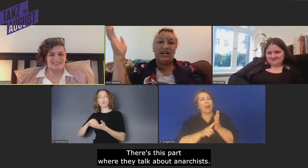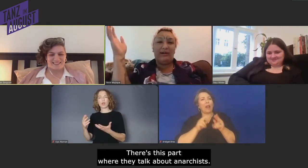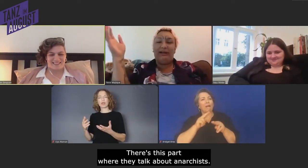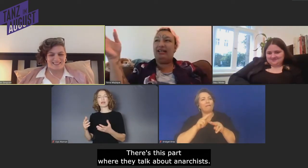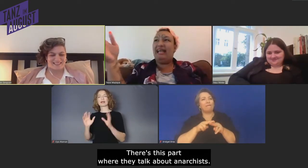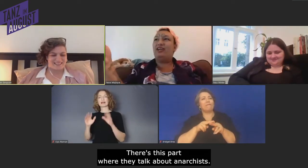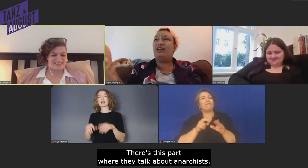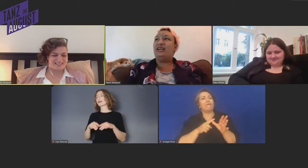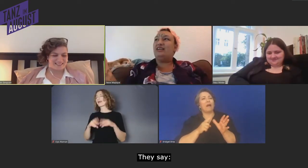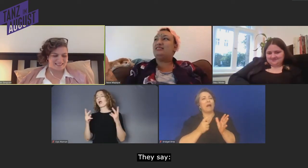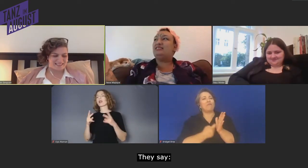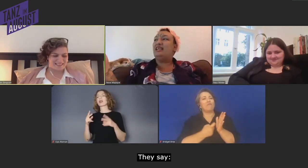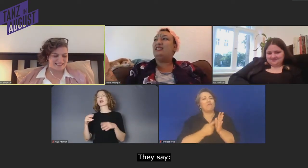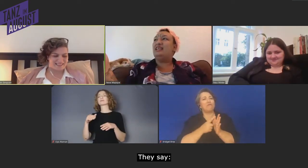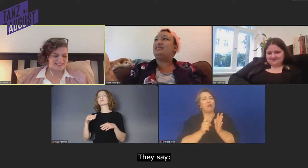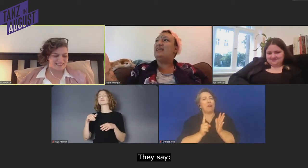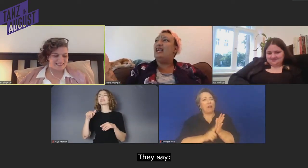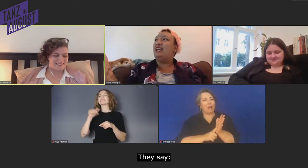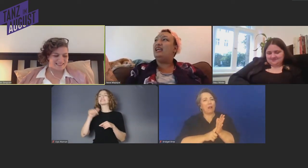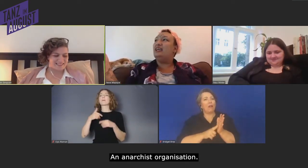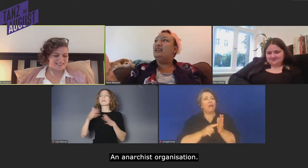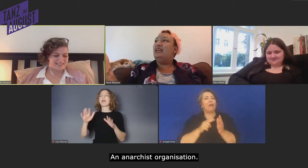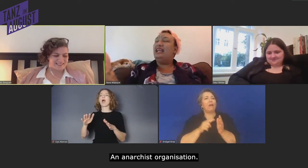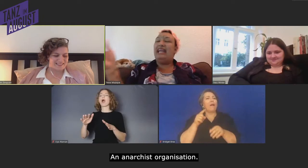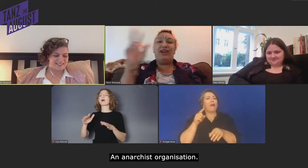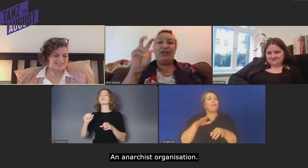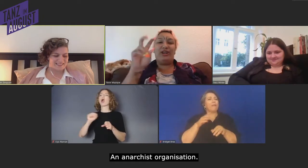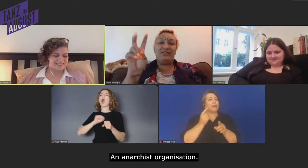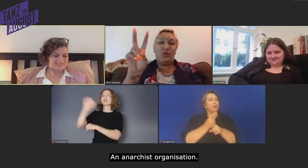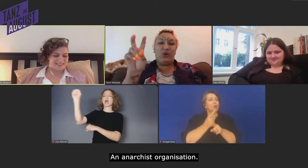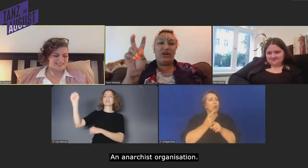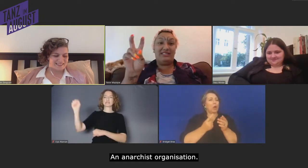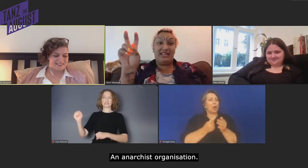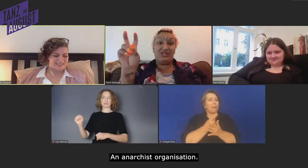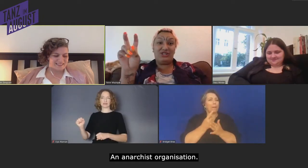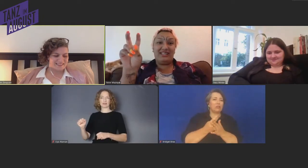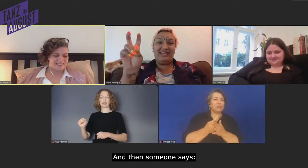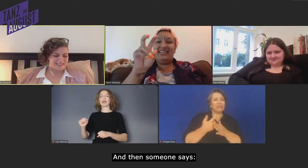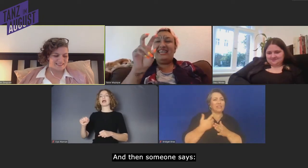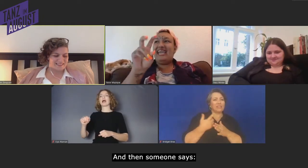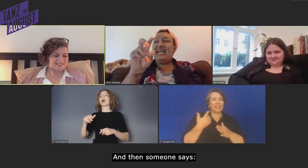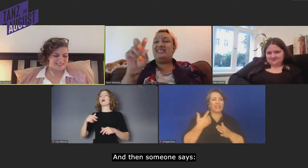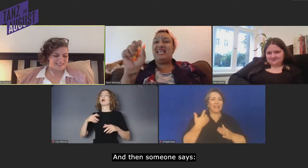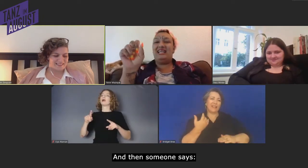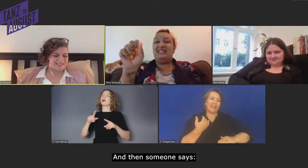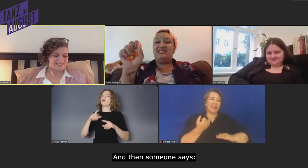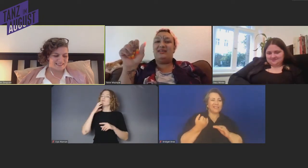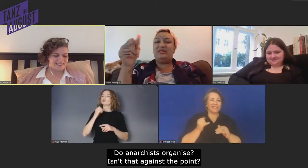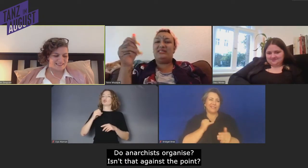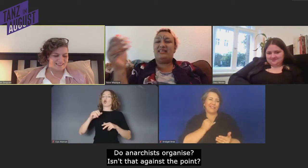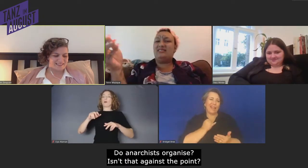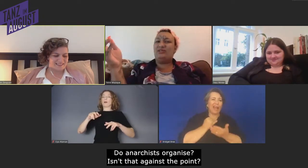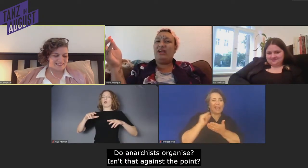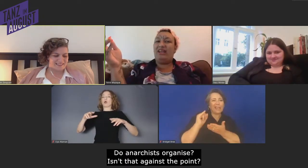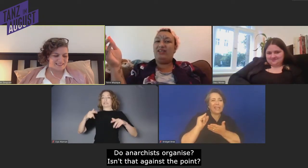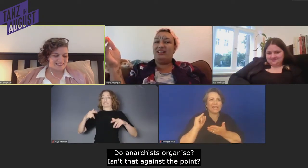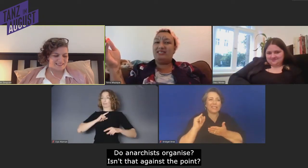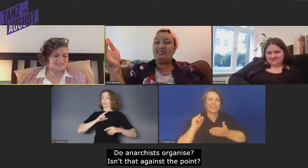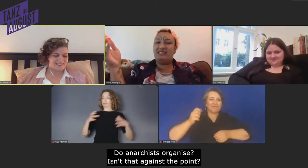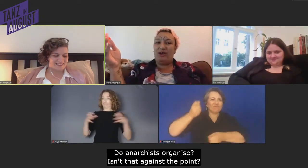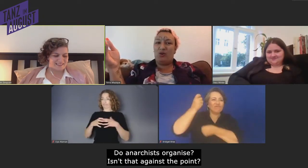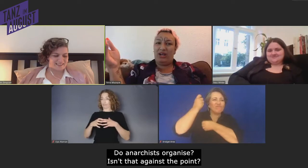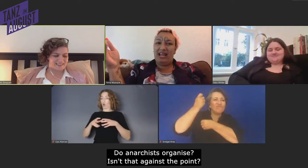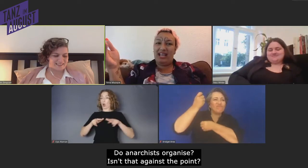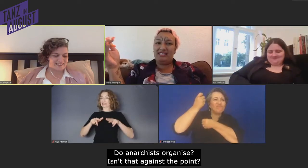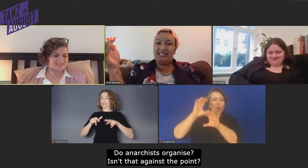talk about anarchists, and they say an anarchist organization. And then someone says, do anarchists